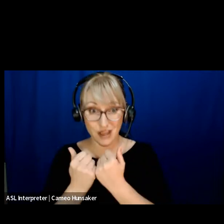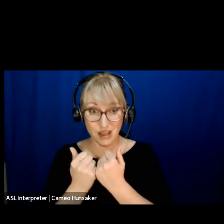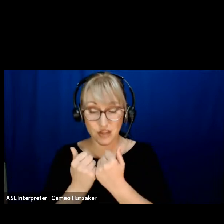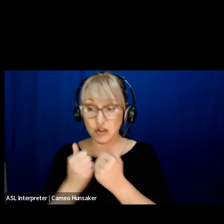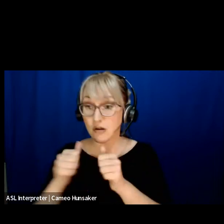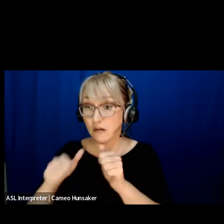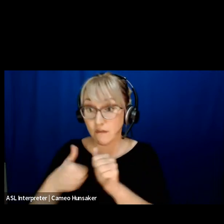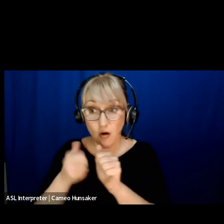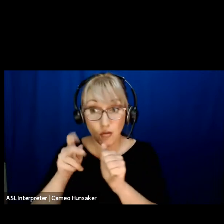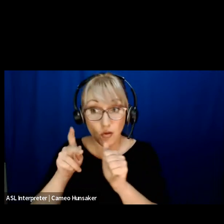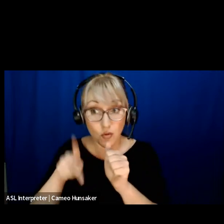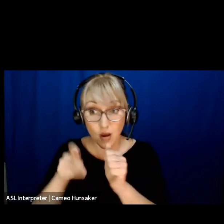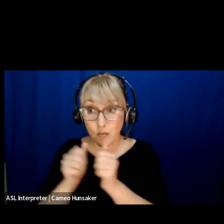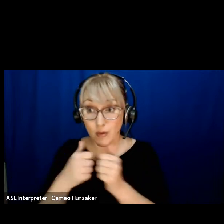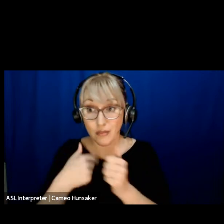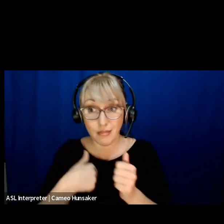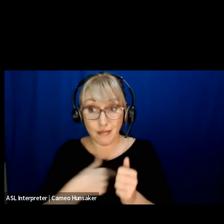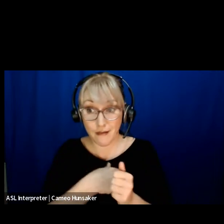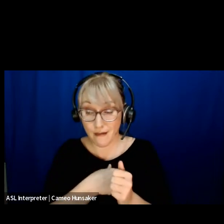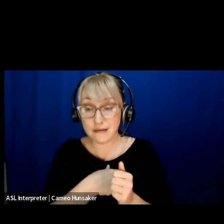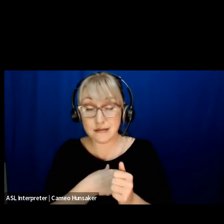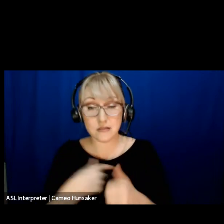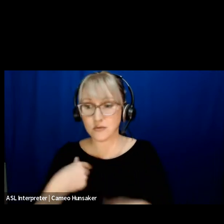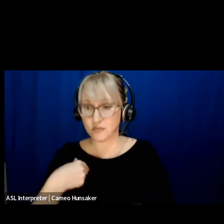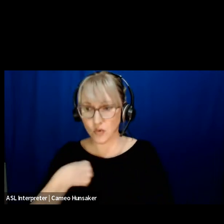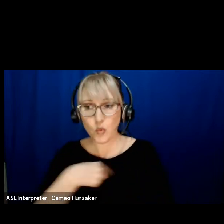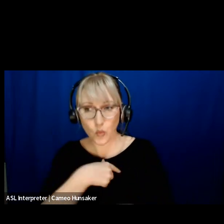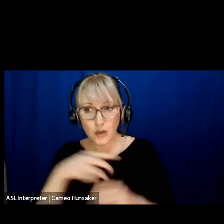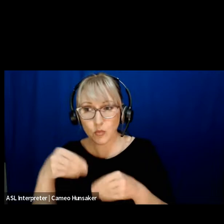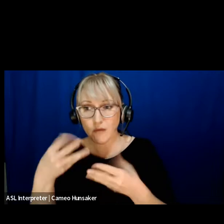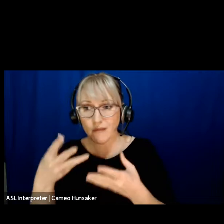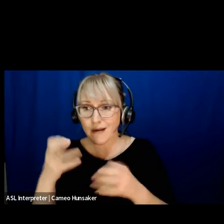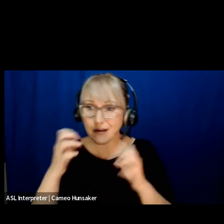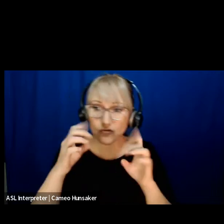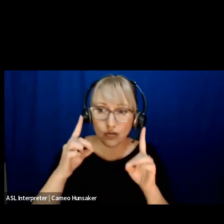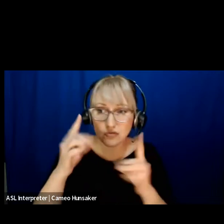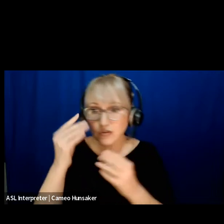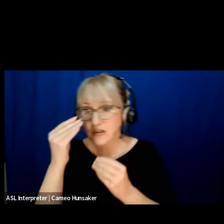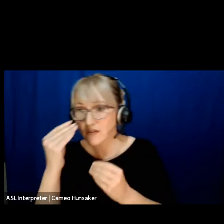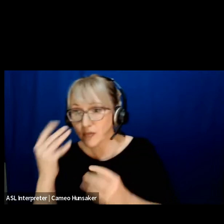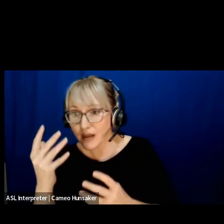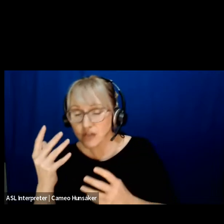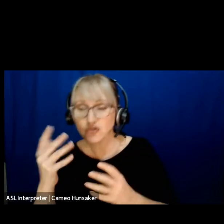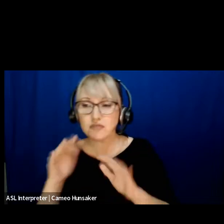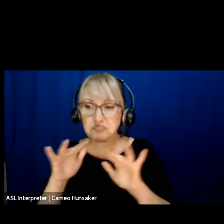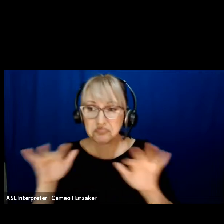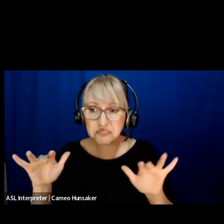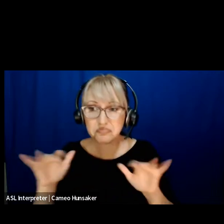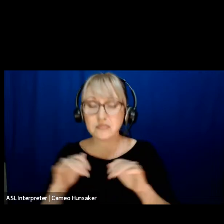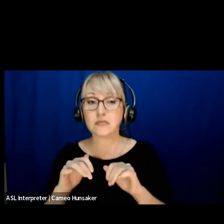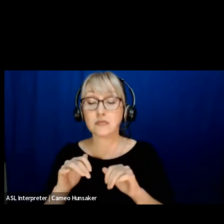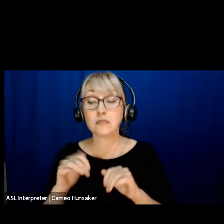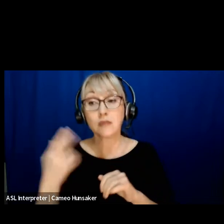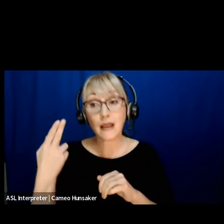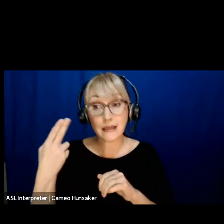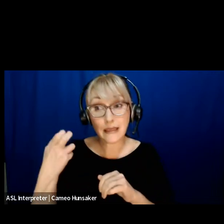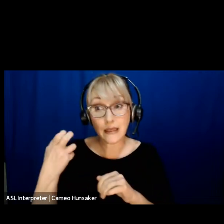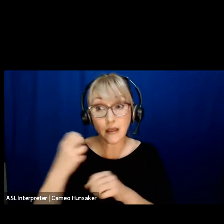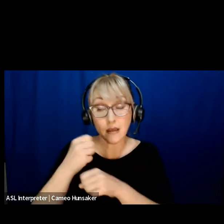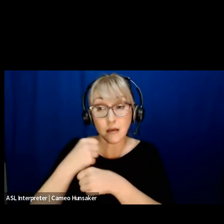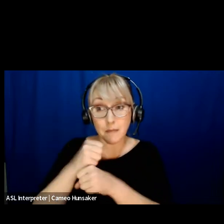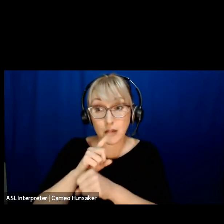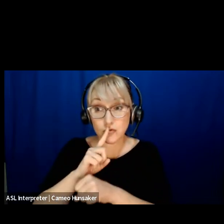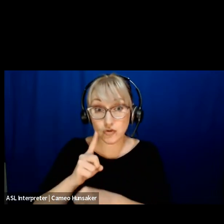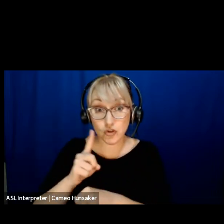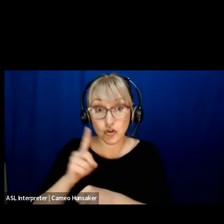up along with us. We provided education information, and he made sure that each